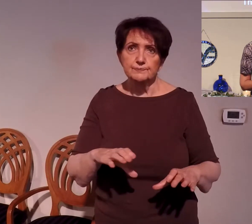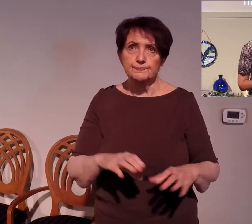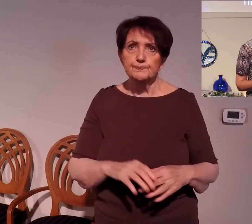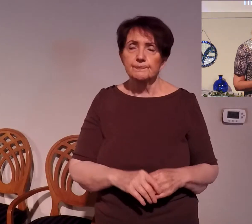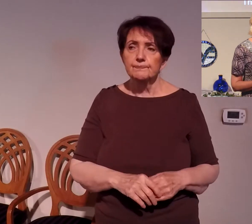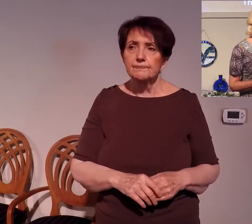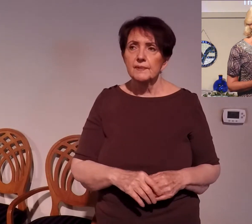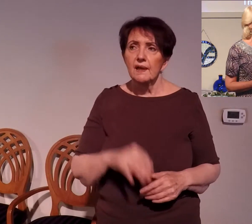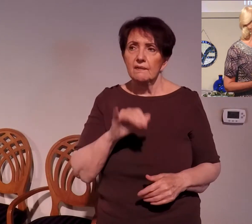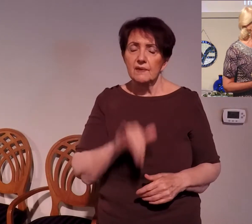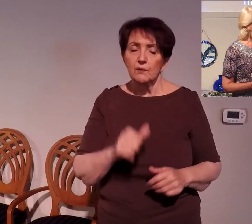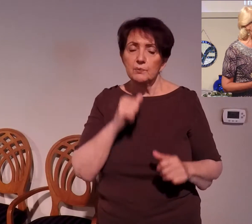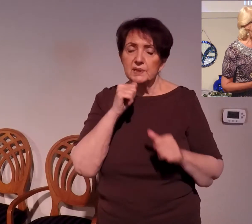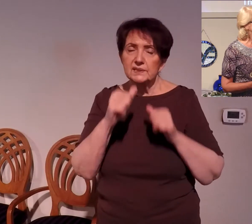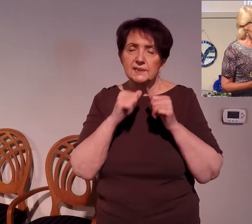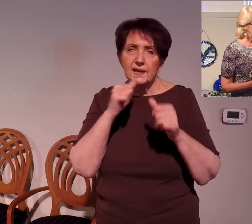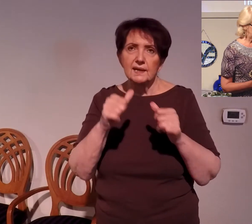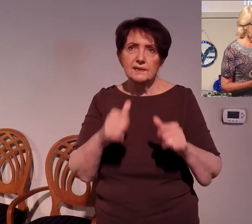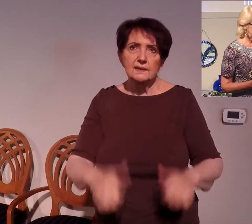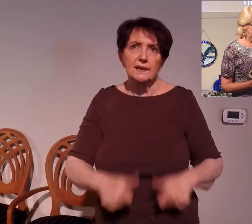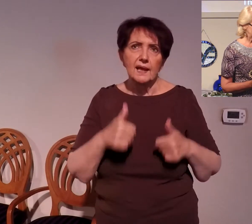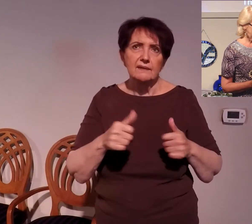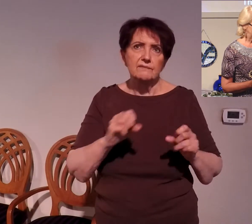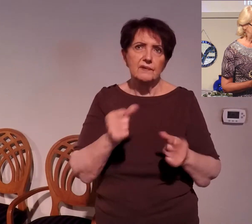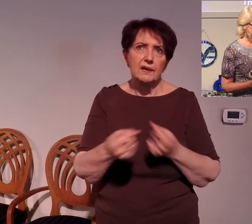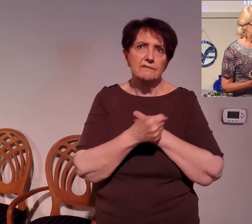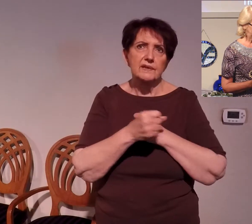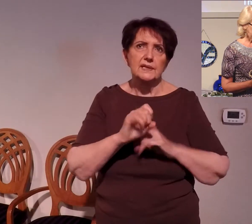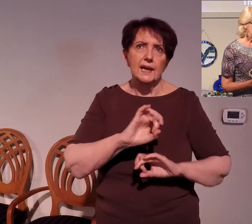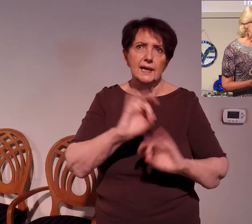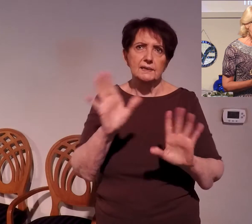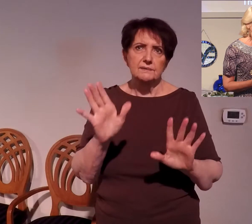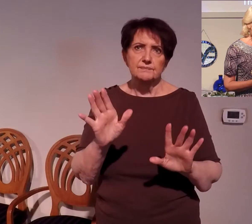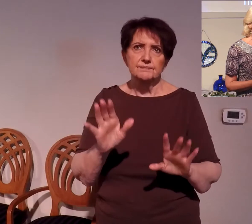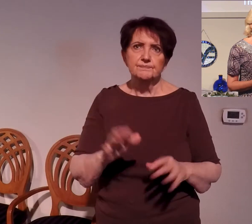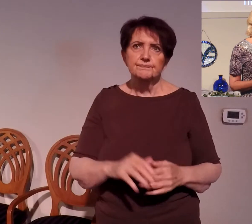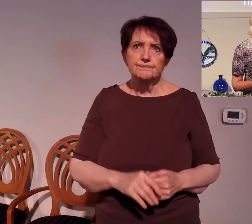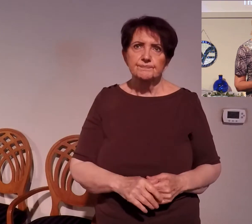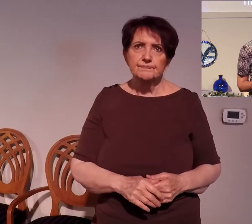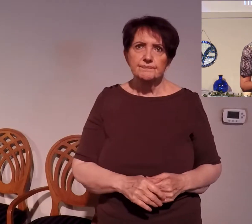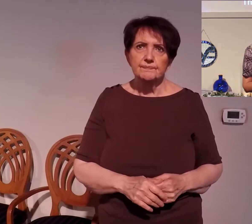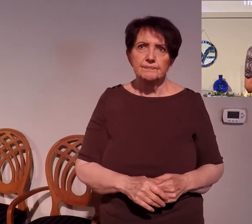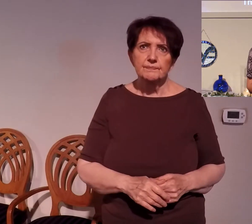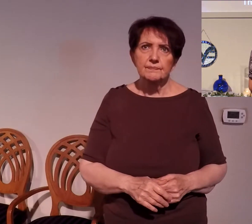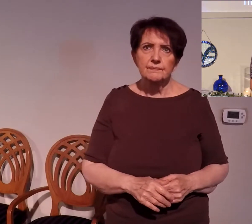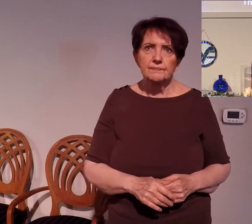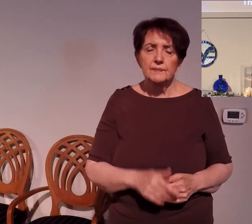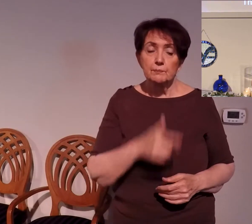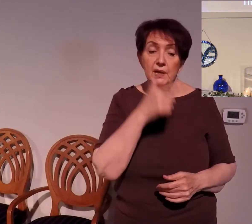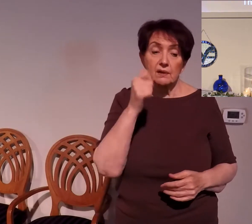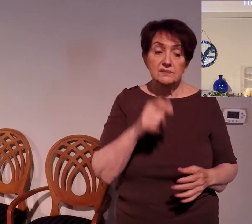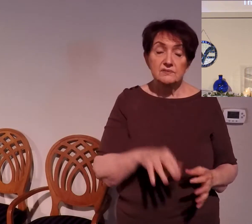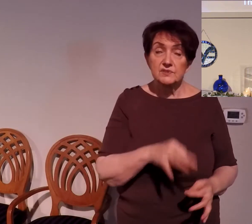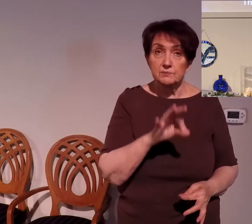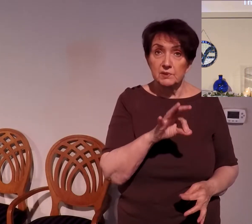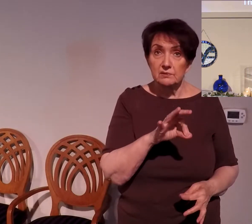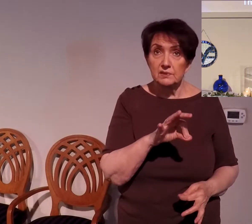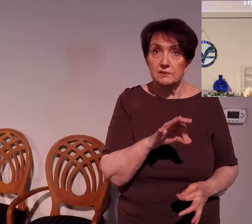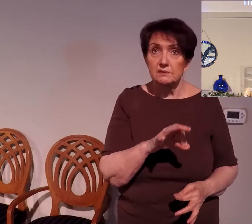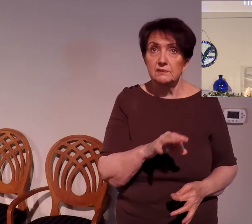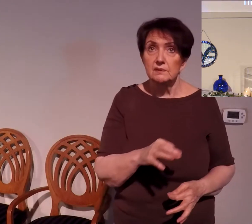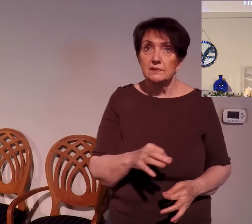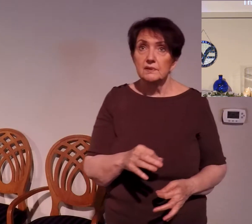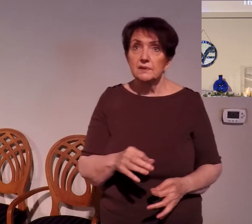denial of life, love, and light, which it is. And then because of spirit is life, love, light, and power, it is